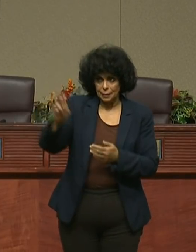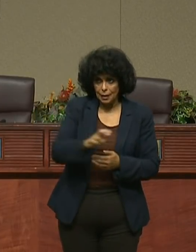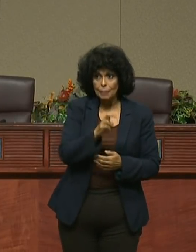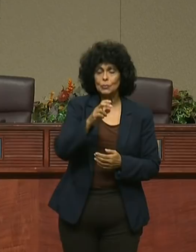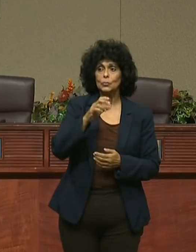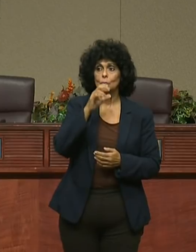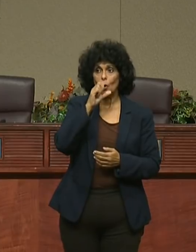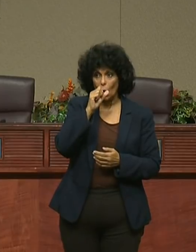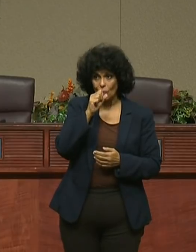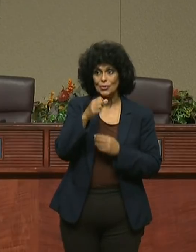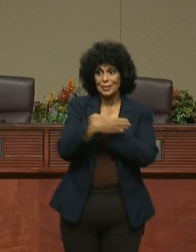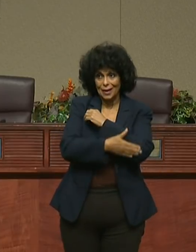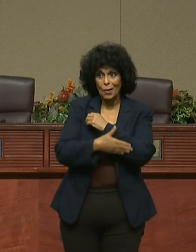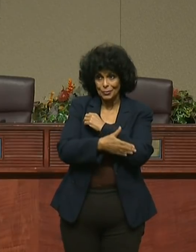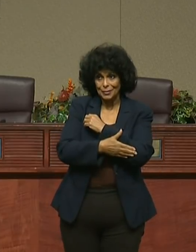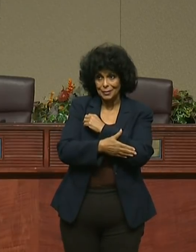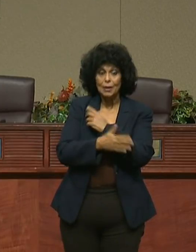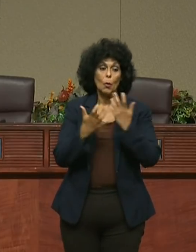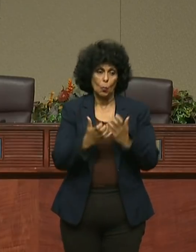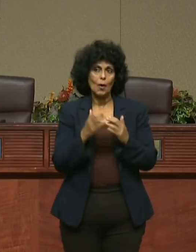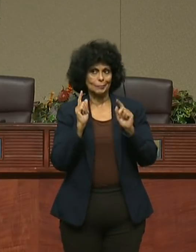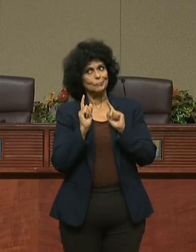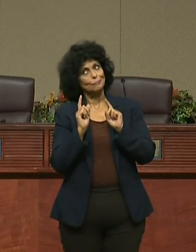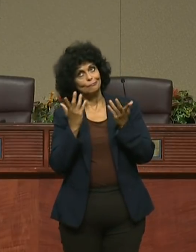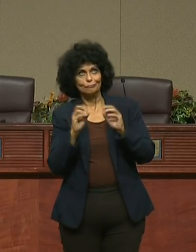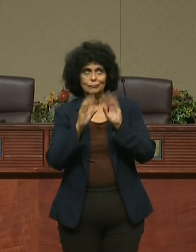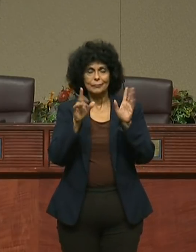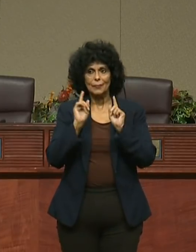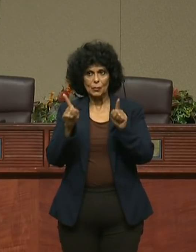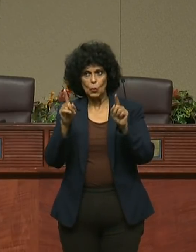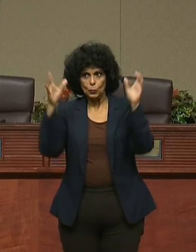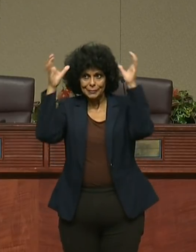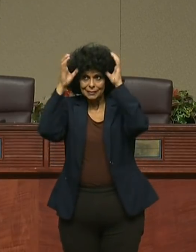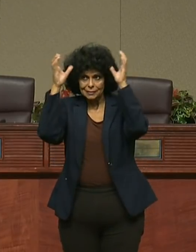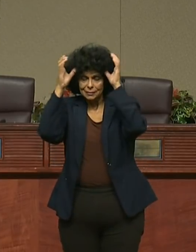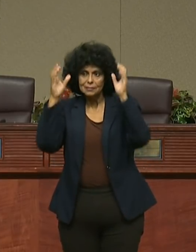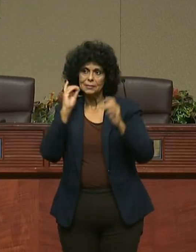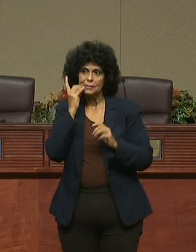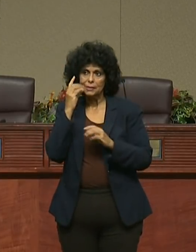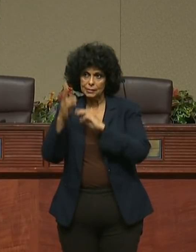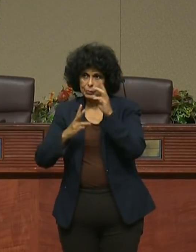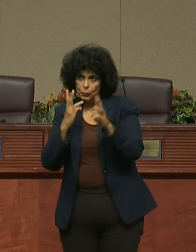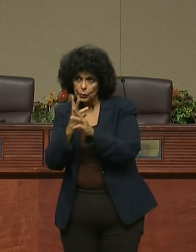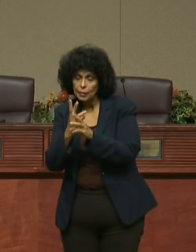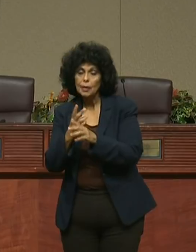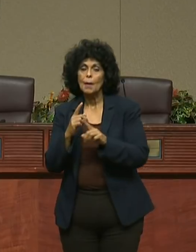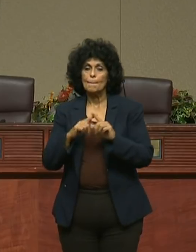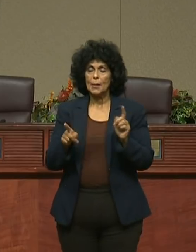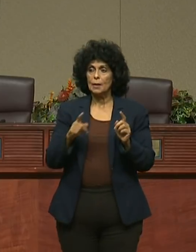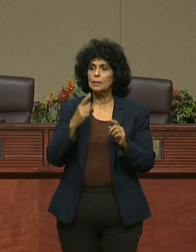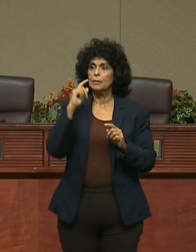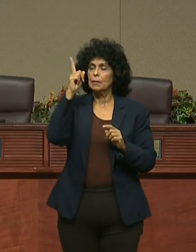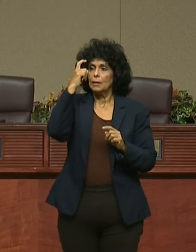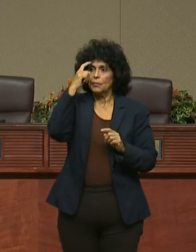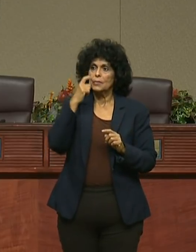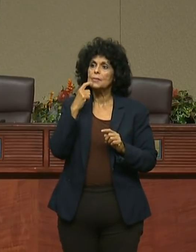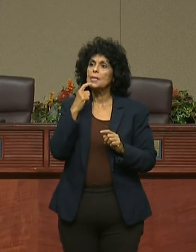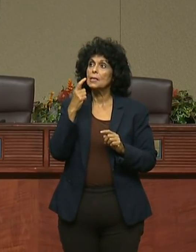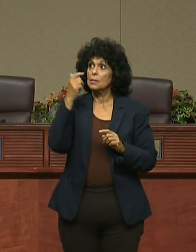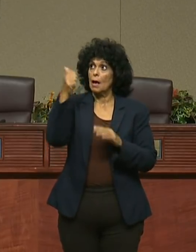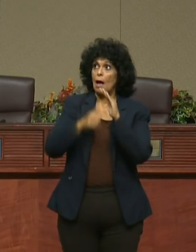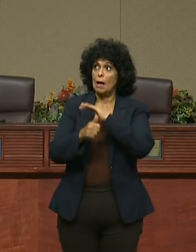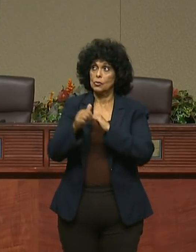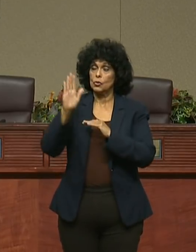parentheses, Disney, who are still quarantined or still required to self-quarantine for 14 days under the governor's existing executive